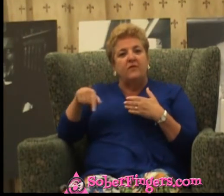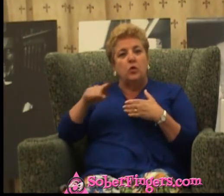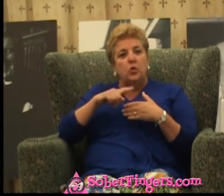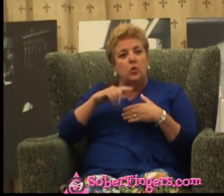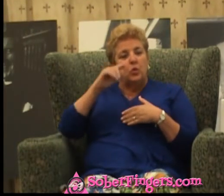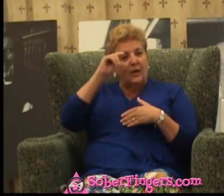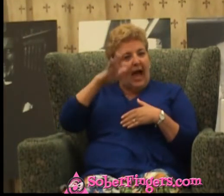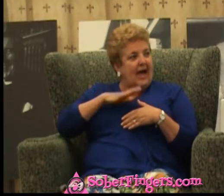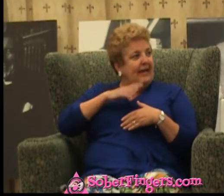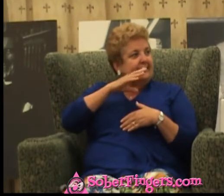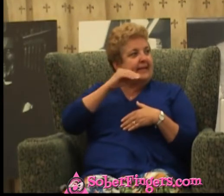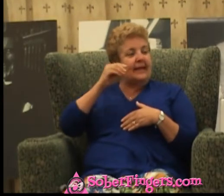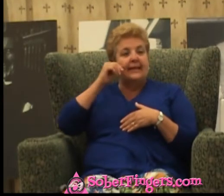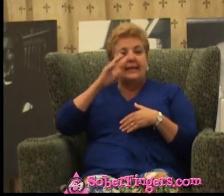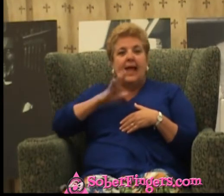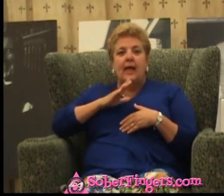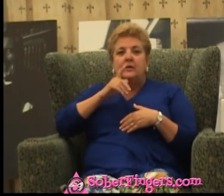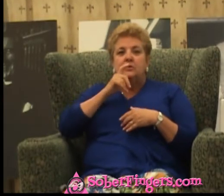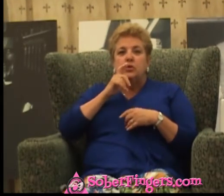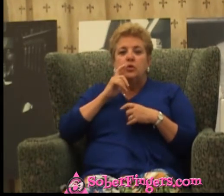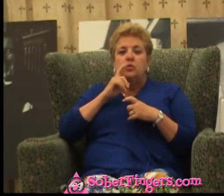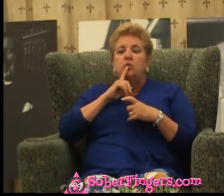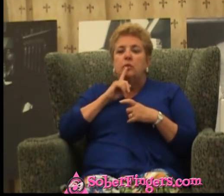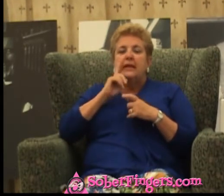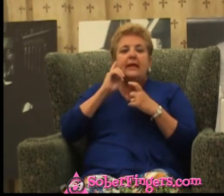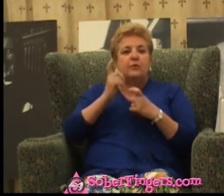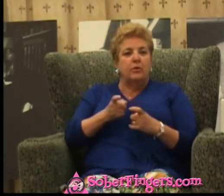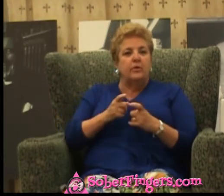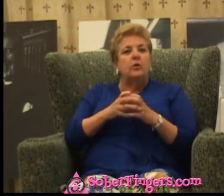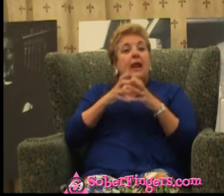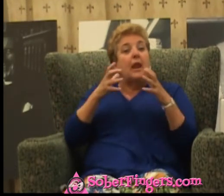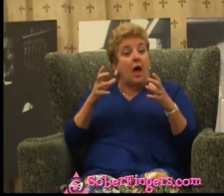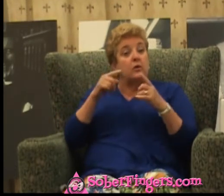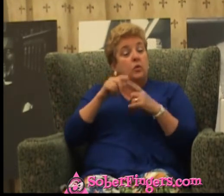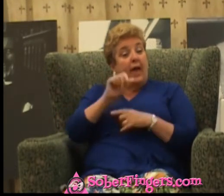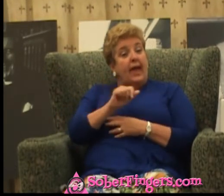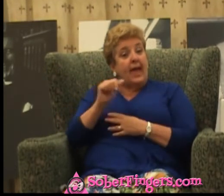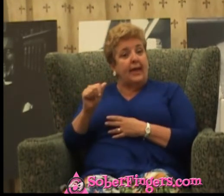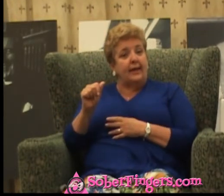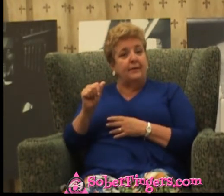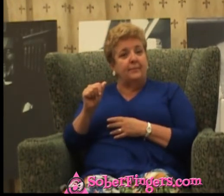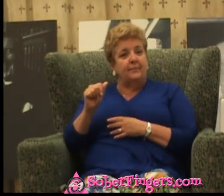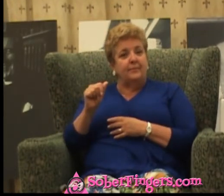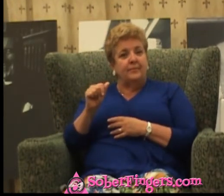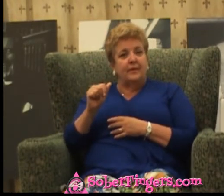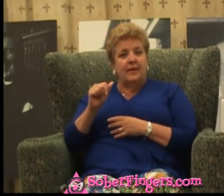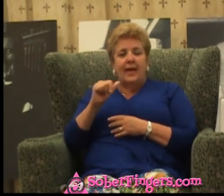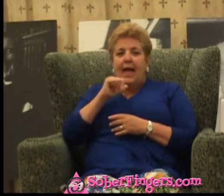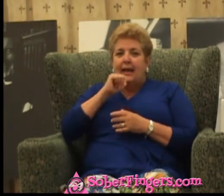have contributed so much to AA. And I didn't mean any of the teasing that I was doing.